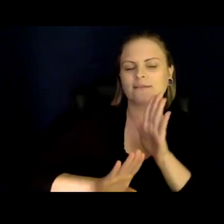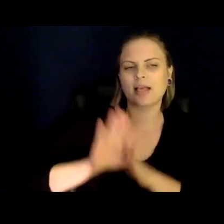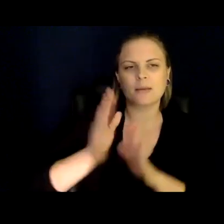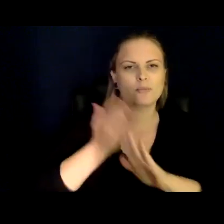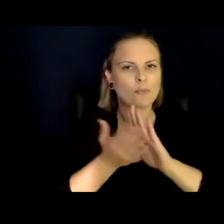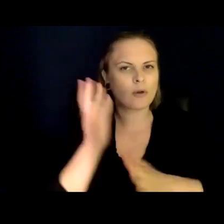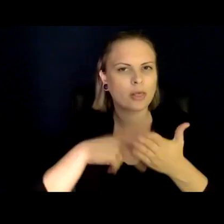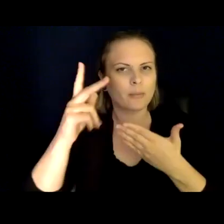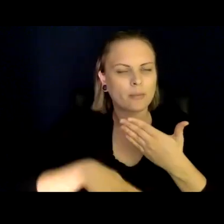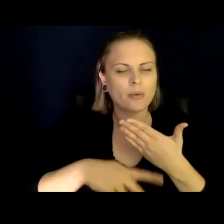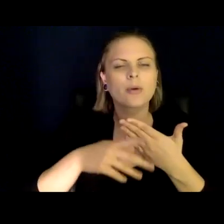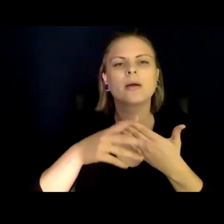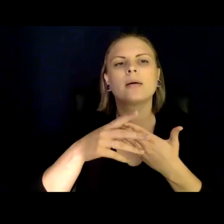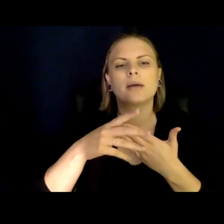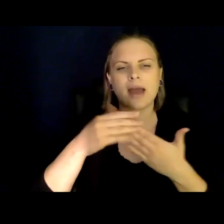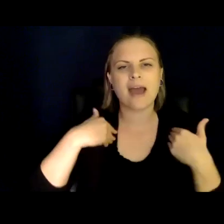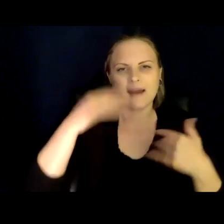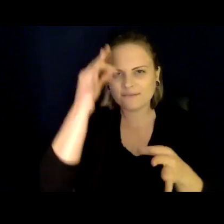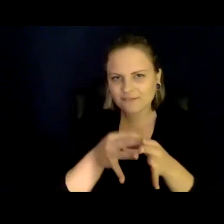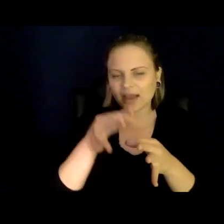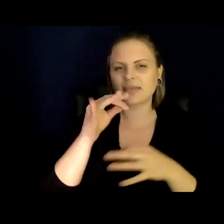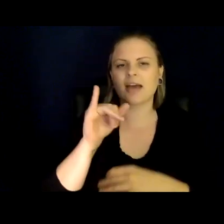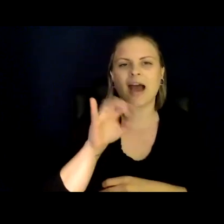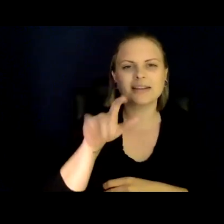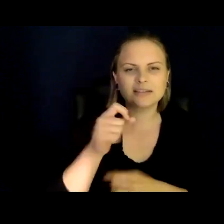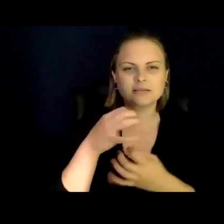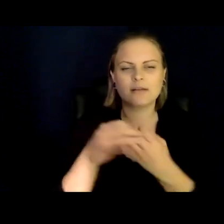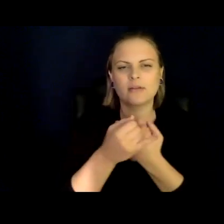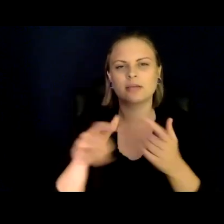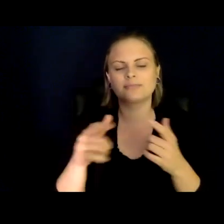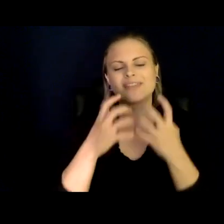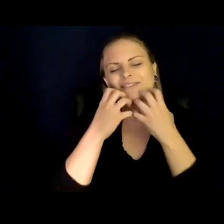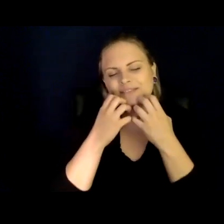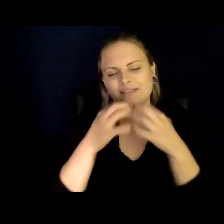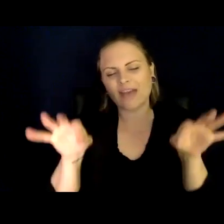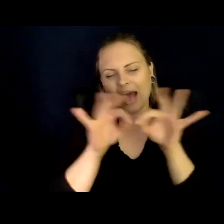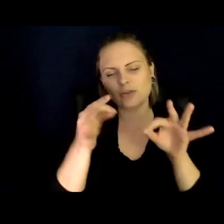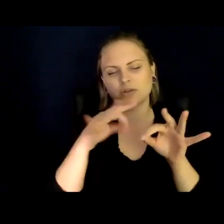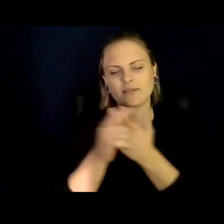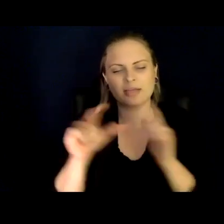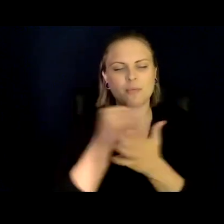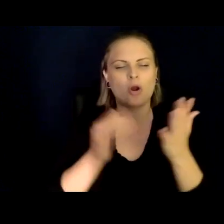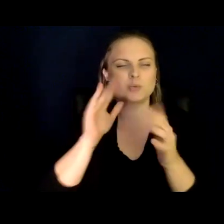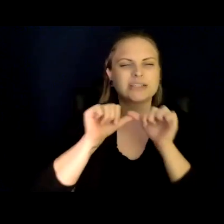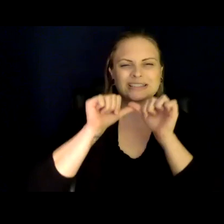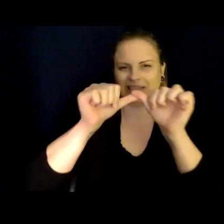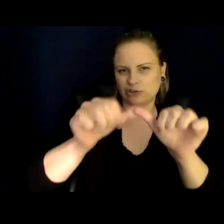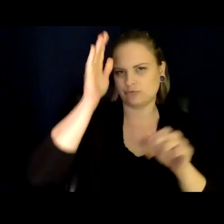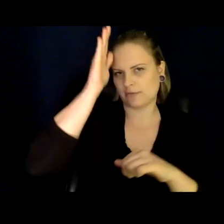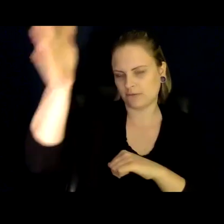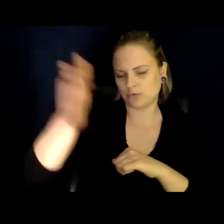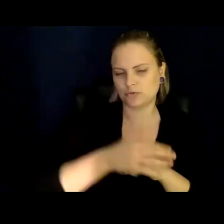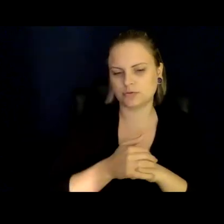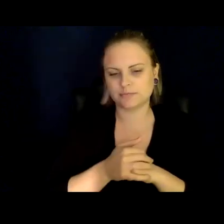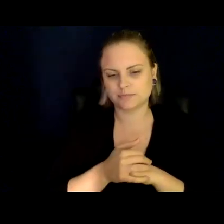run the program, and have faith that the ideals of the liberal arts will continue into the future. And